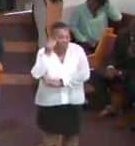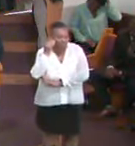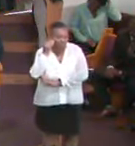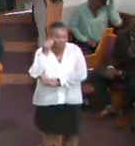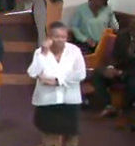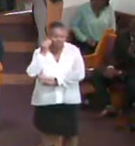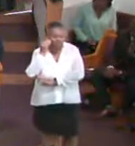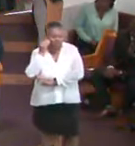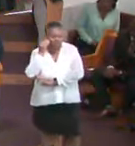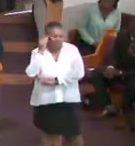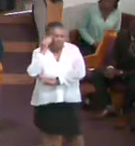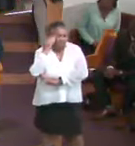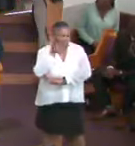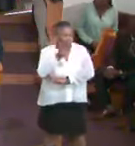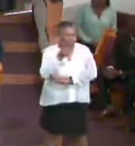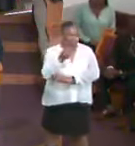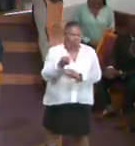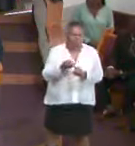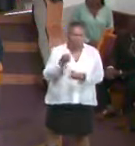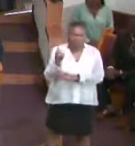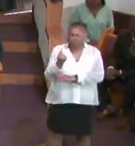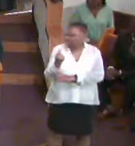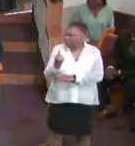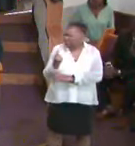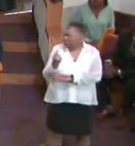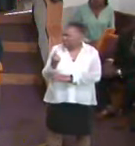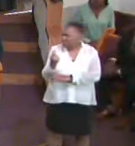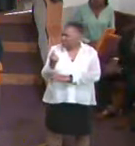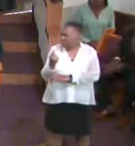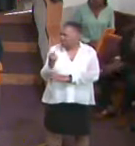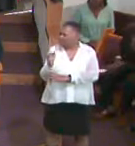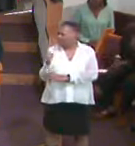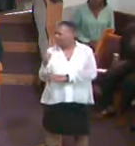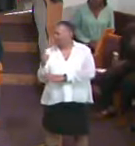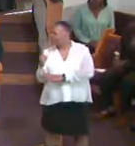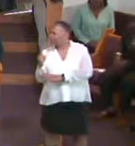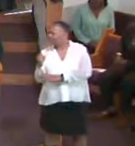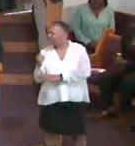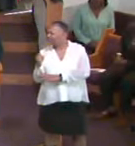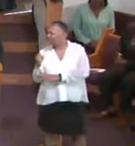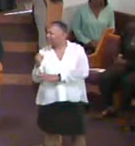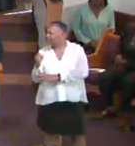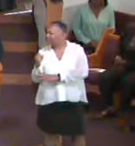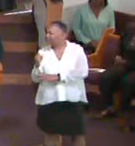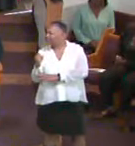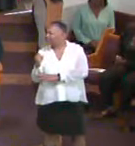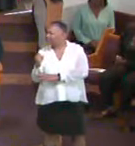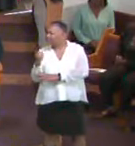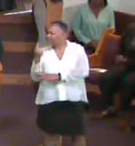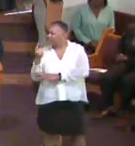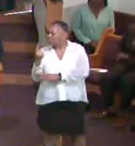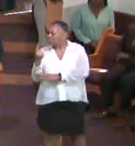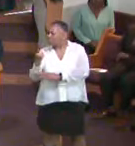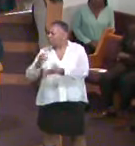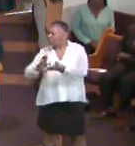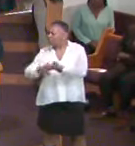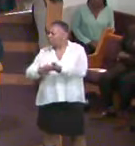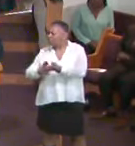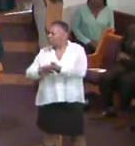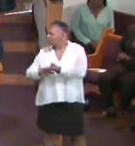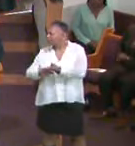I know you from somewhere. I know you. Yes. One of our schools we